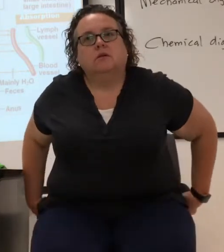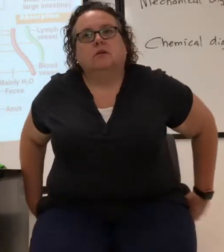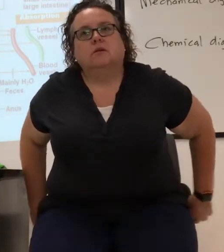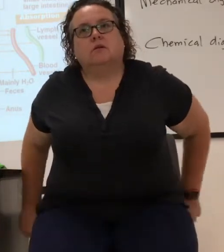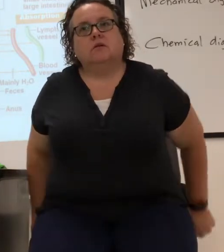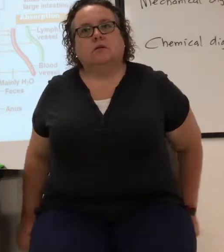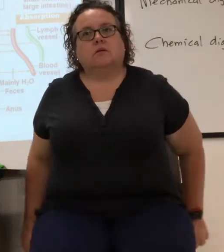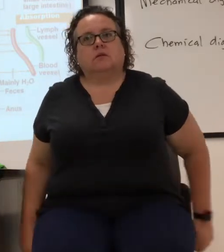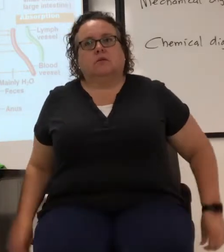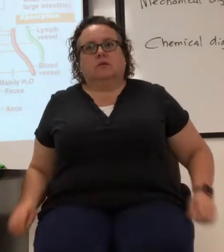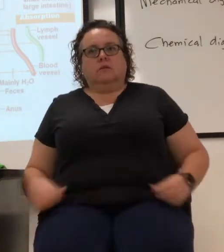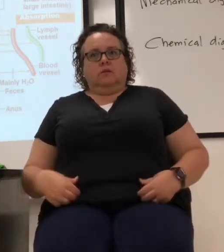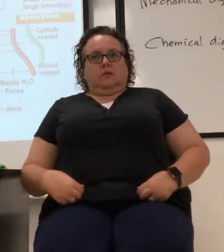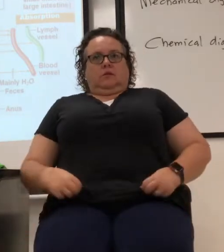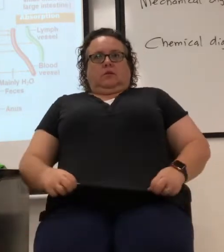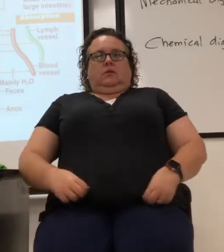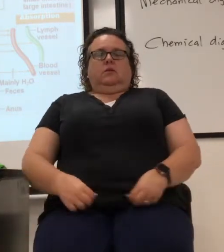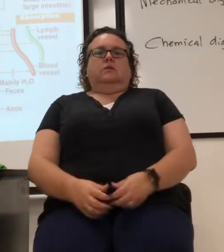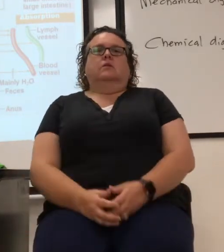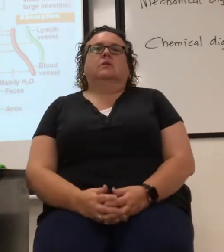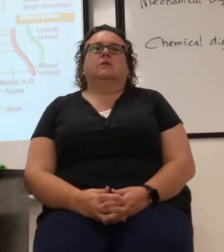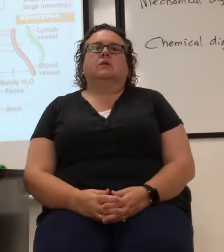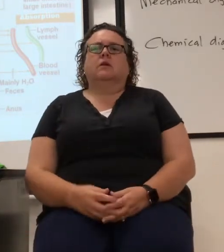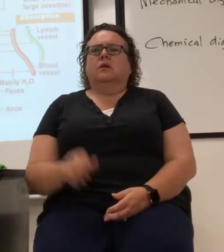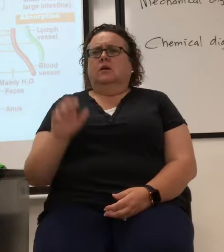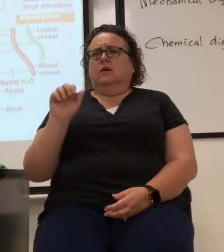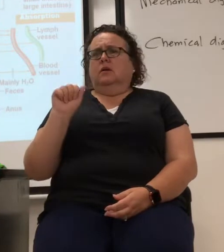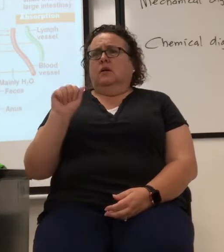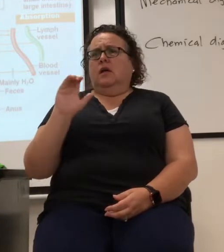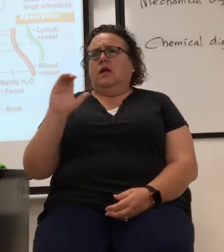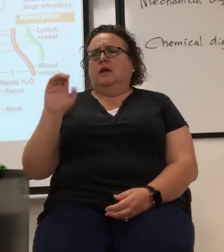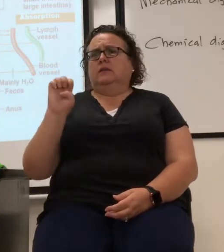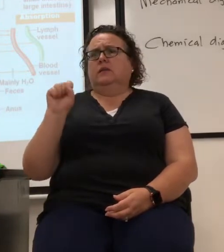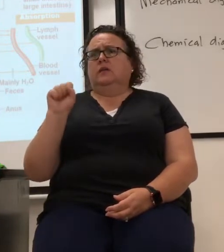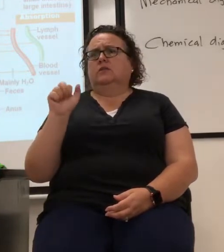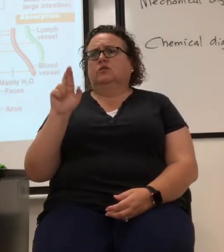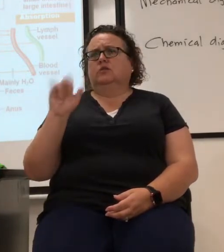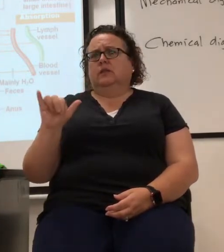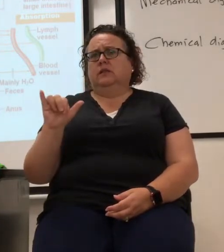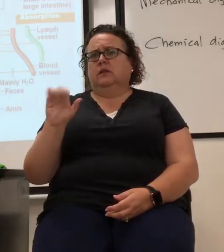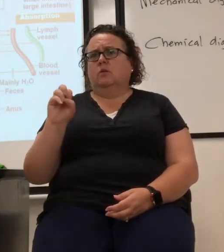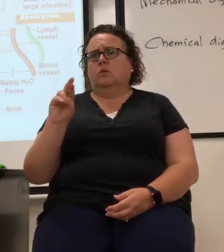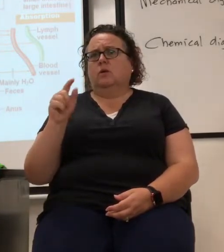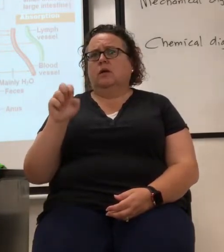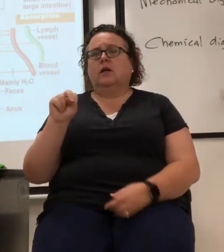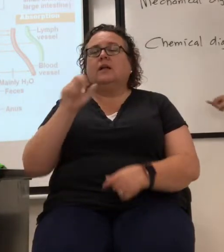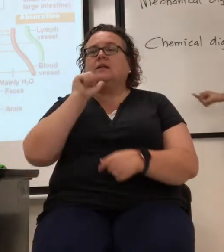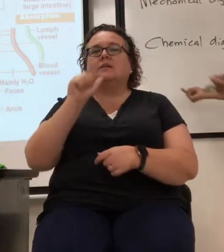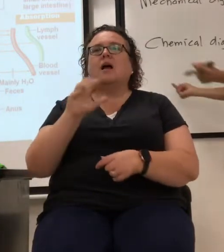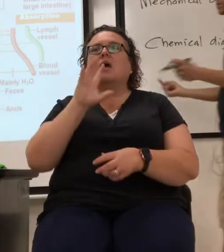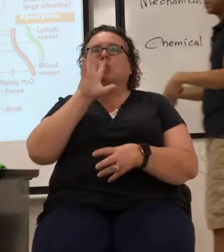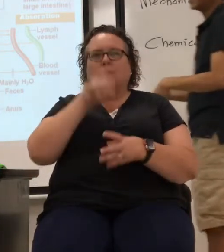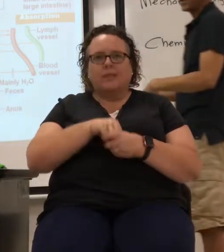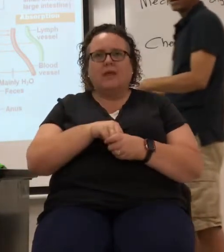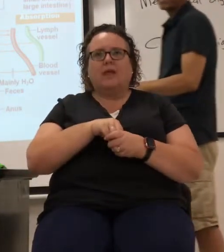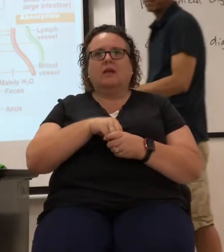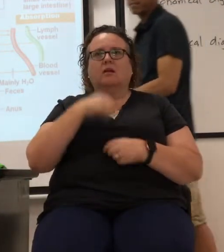Accessory organs. And accessory organs isn't in the tract, but it secretes things into